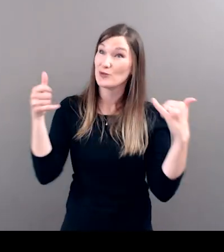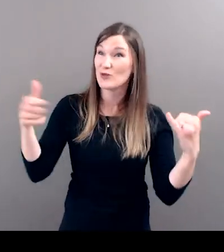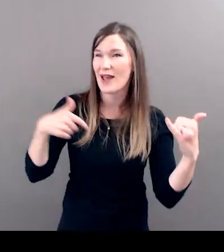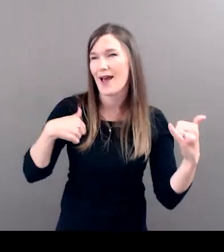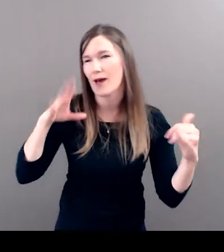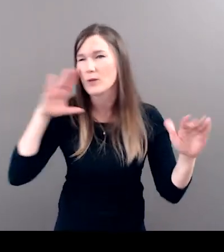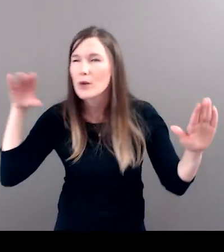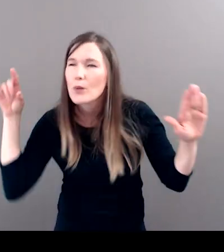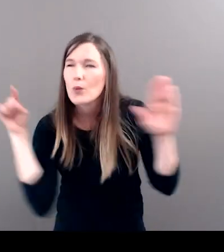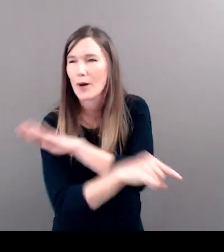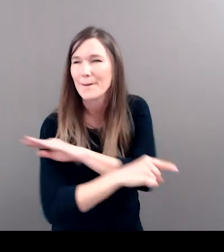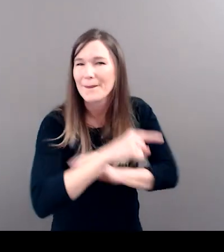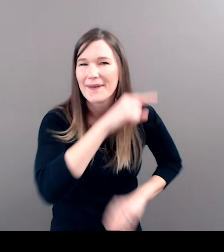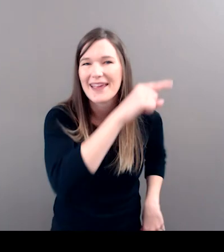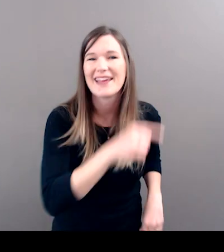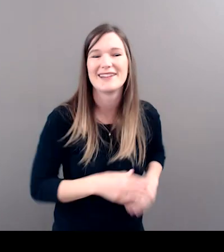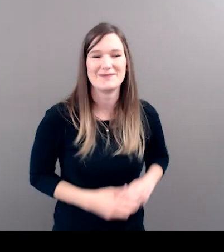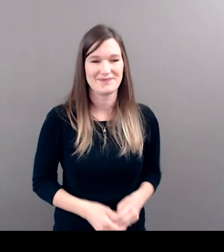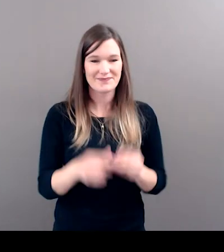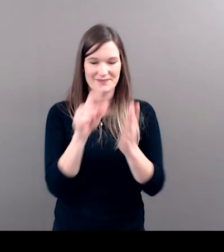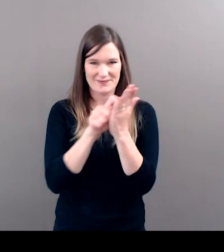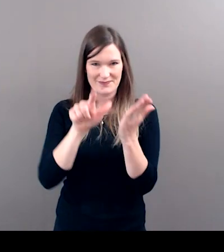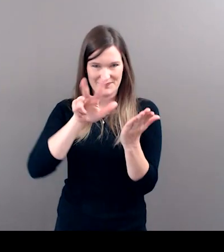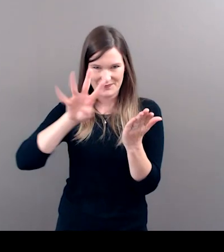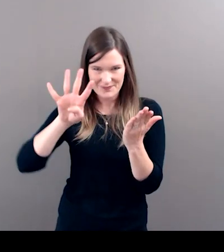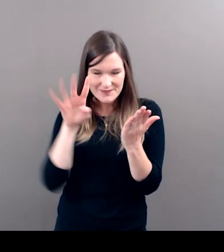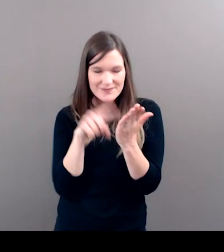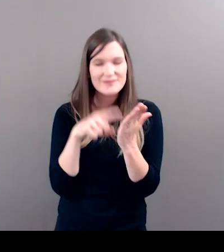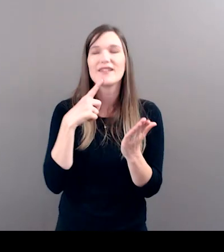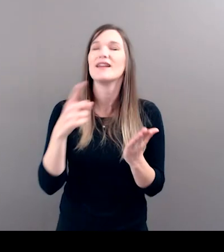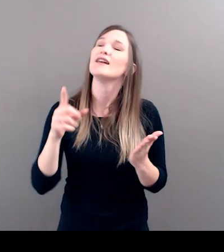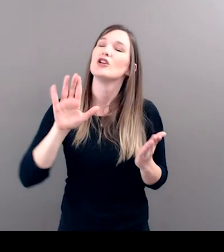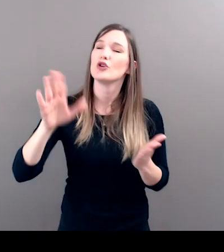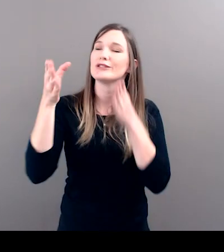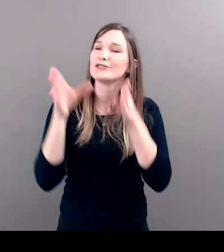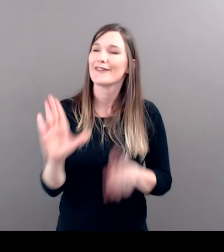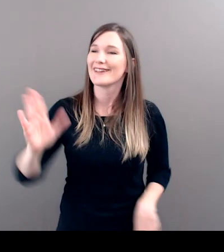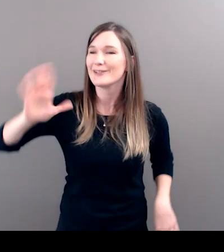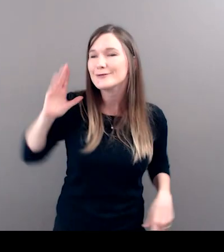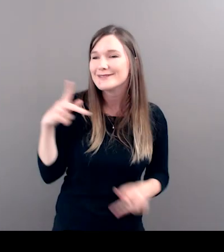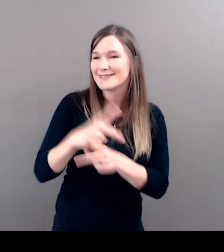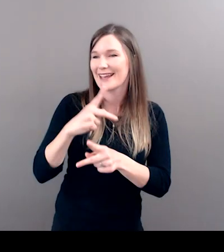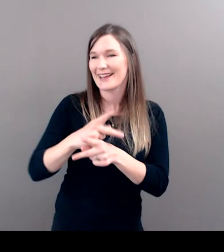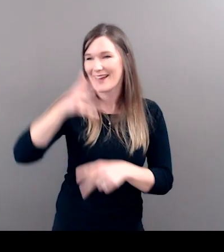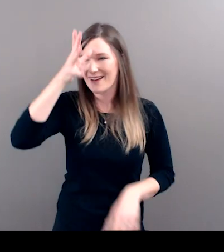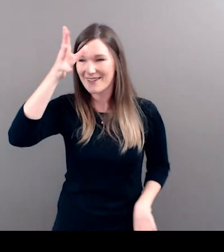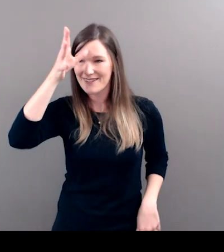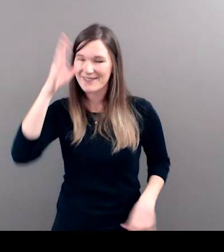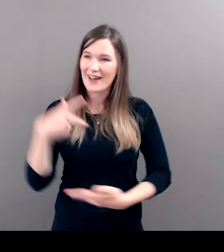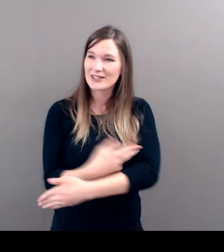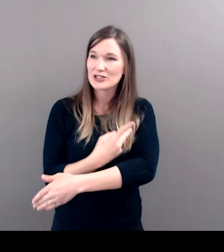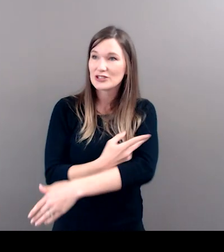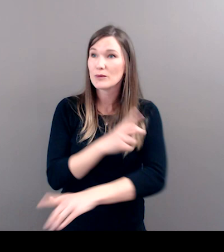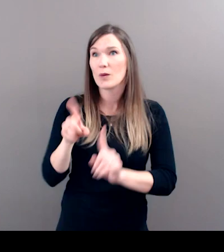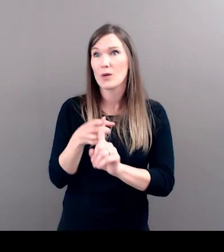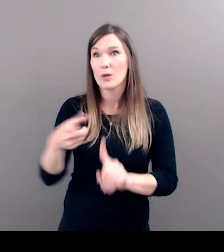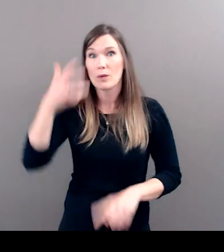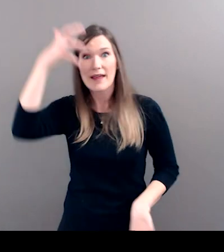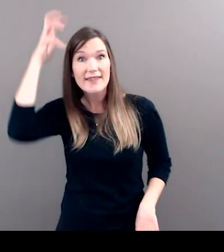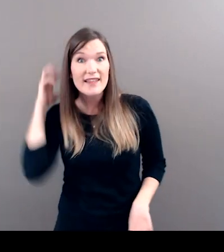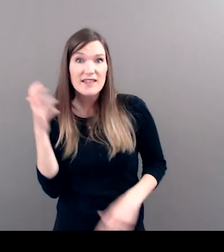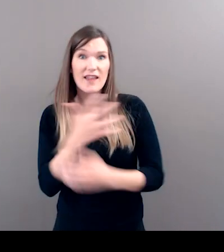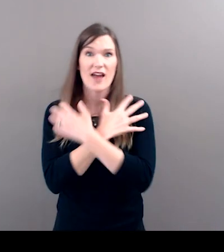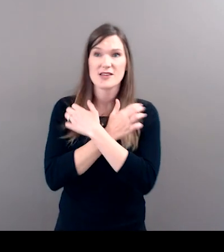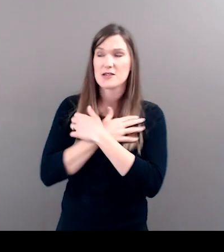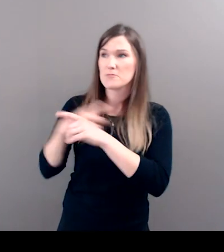David said, verse 34, David said, your servant used to keep his father's sheep, and when a lion or bear came out and took the lamb out of the flock, I went after